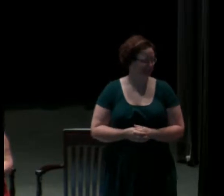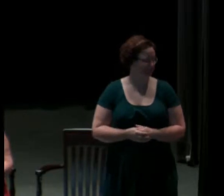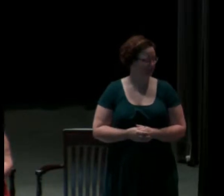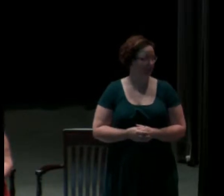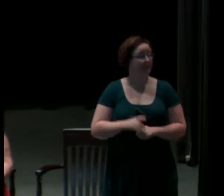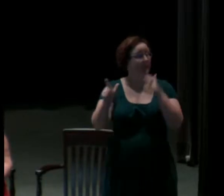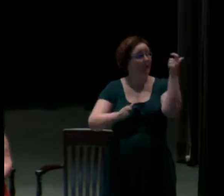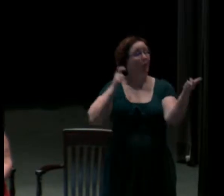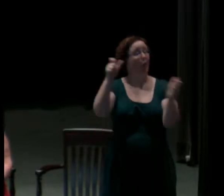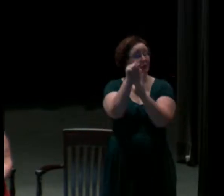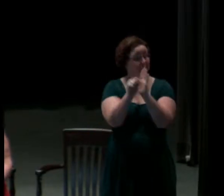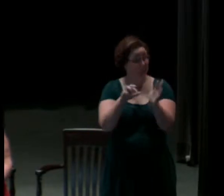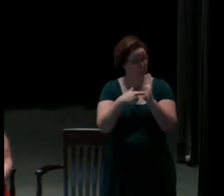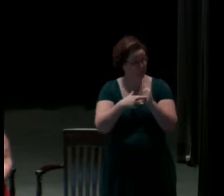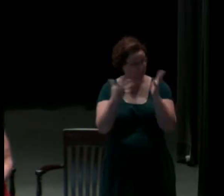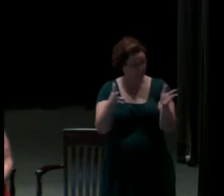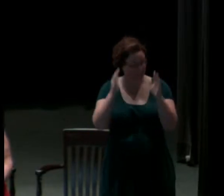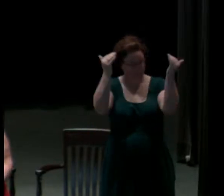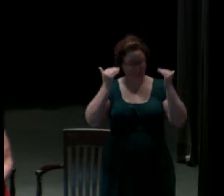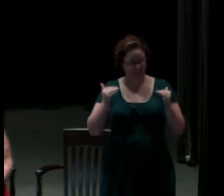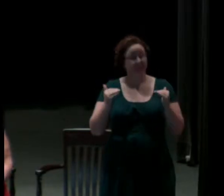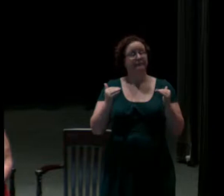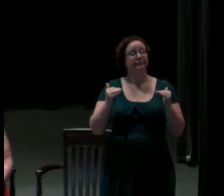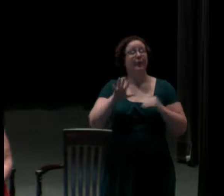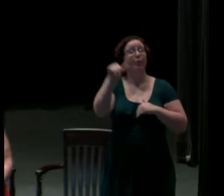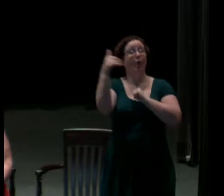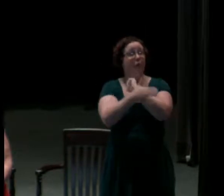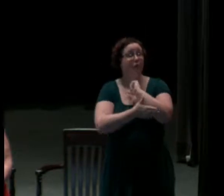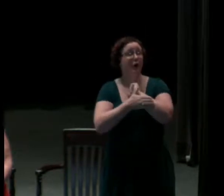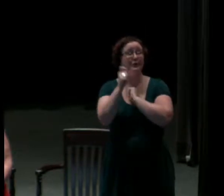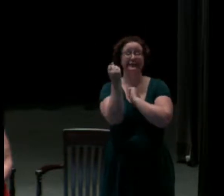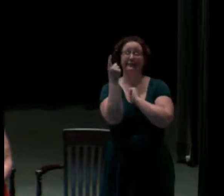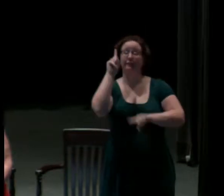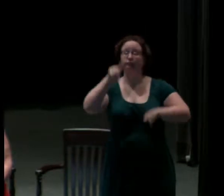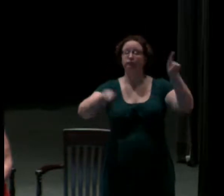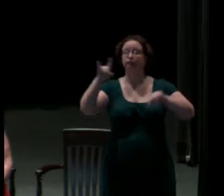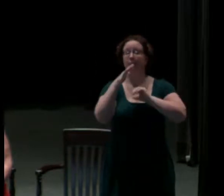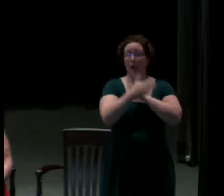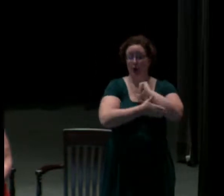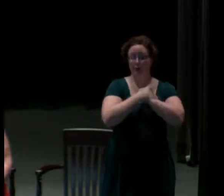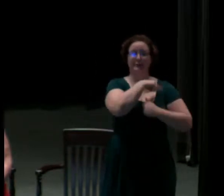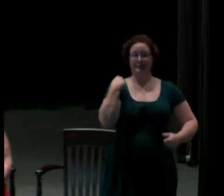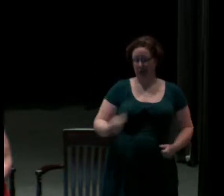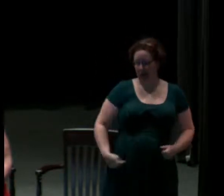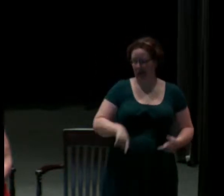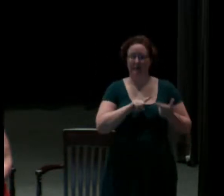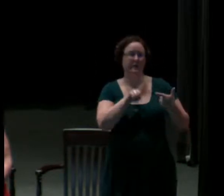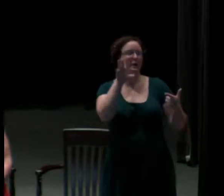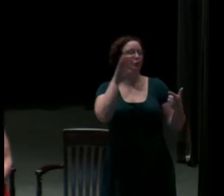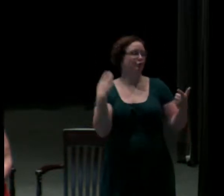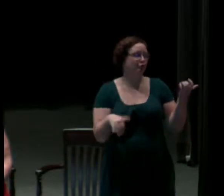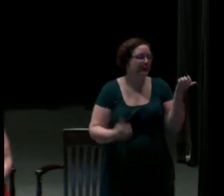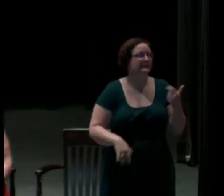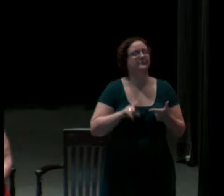Those are the largest states represented. From those of you who are from abroad are actually from 11 countries, including China,